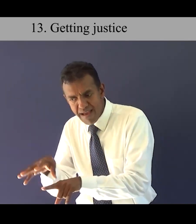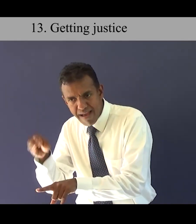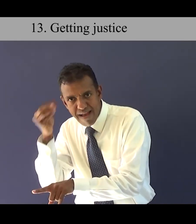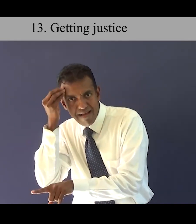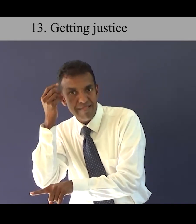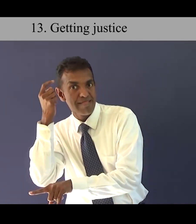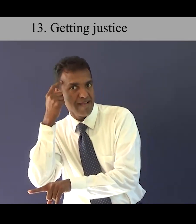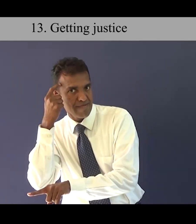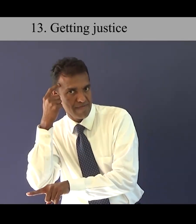rights.